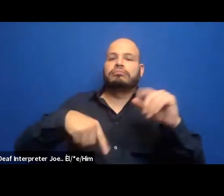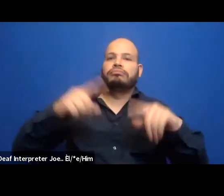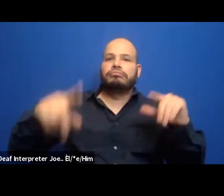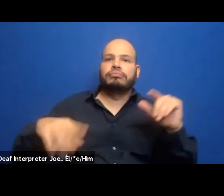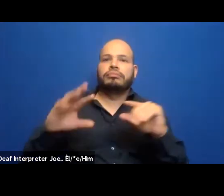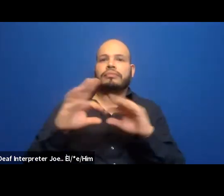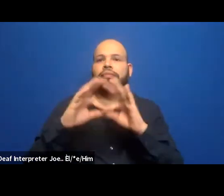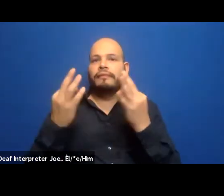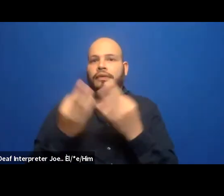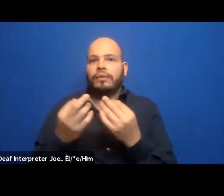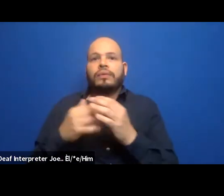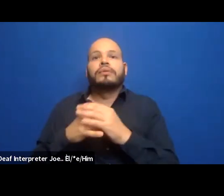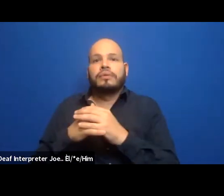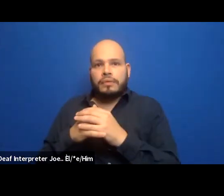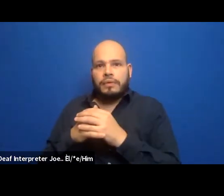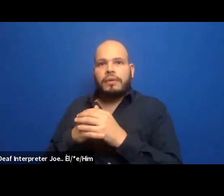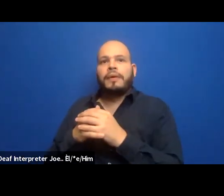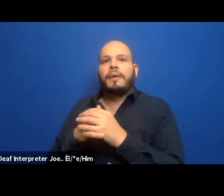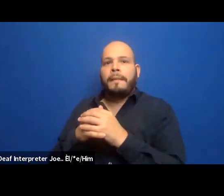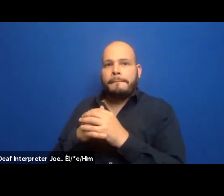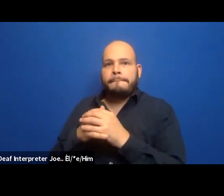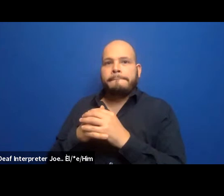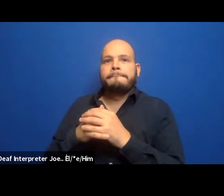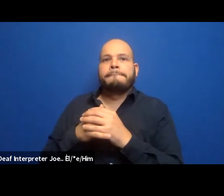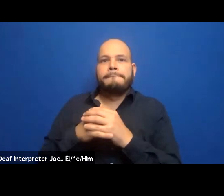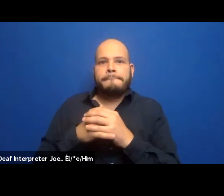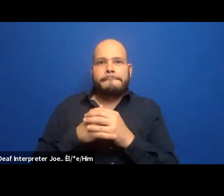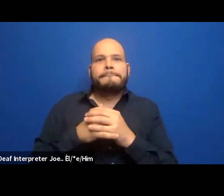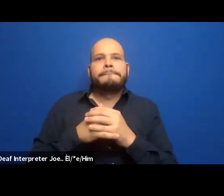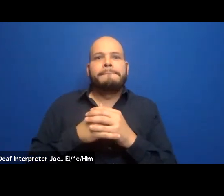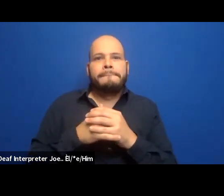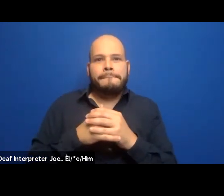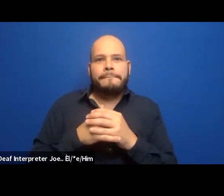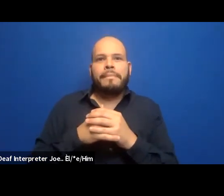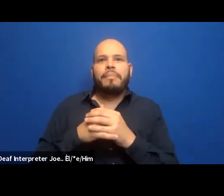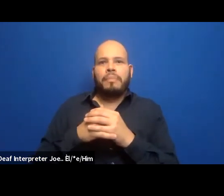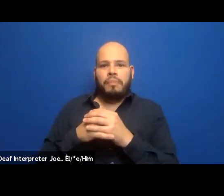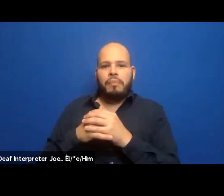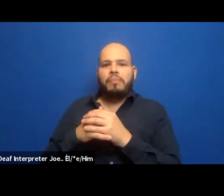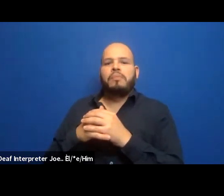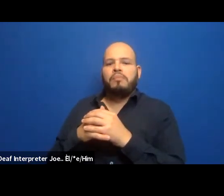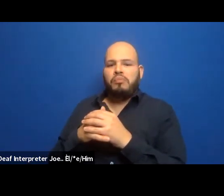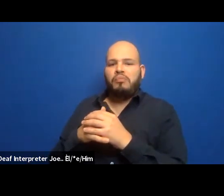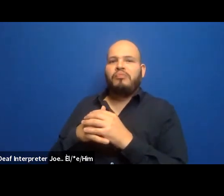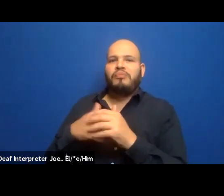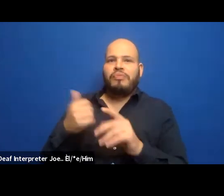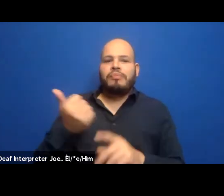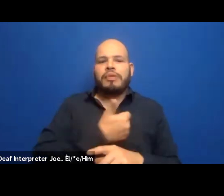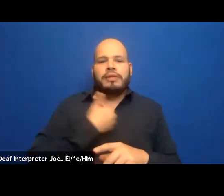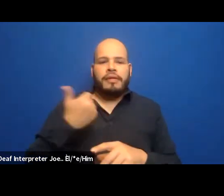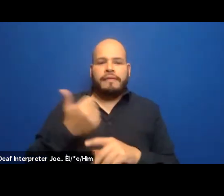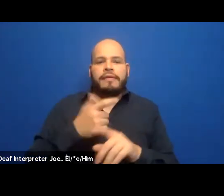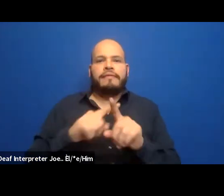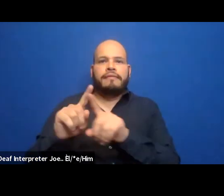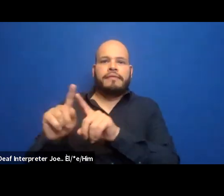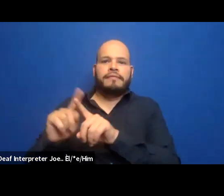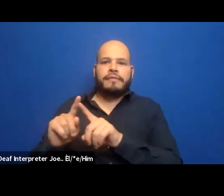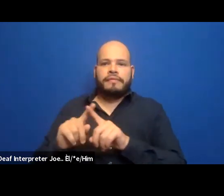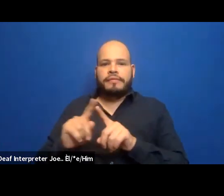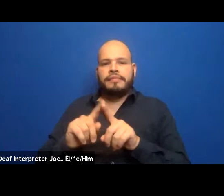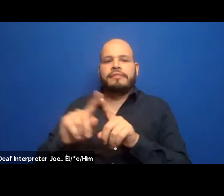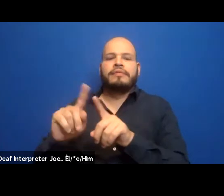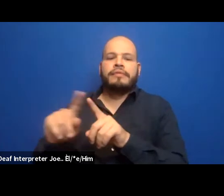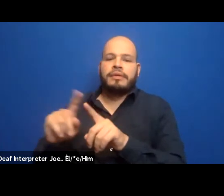We see our work is inspired by abolition through the legacy we stand on, which